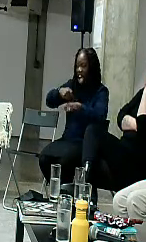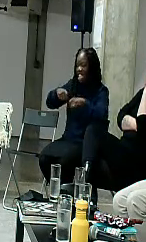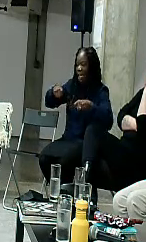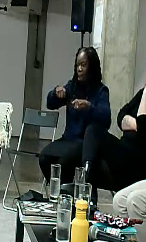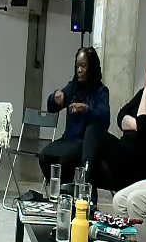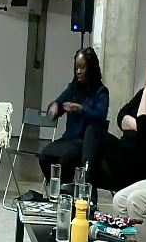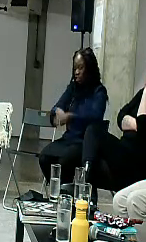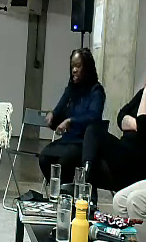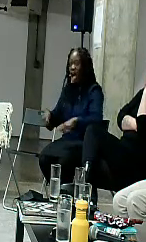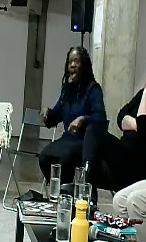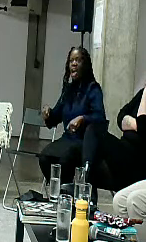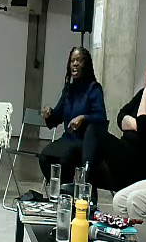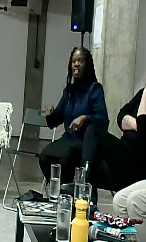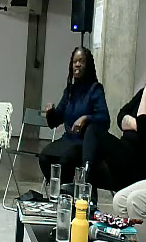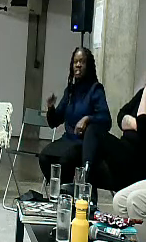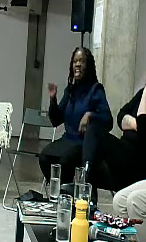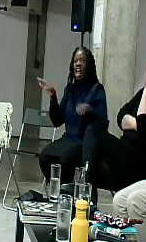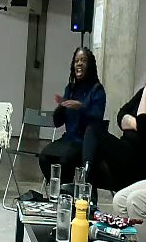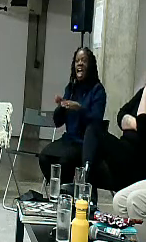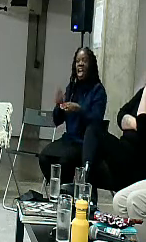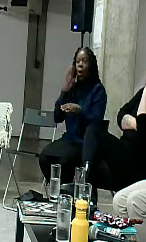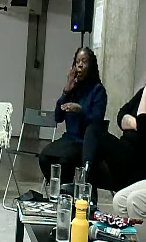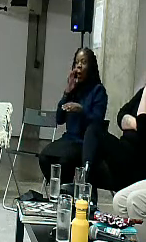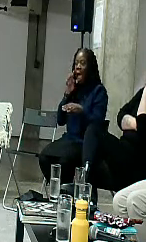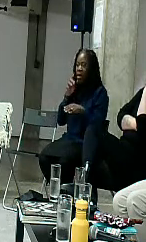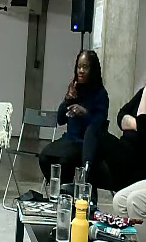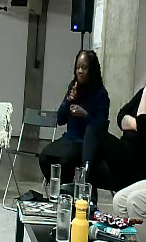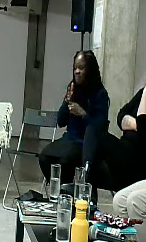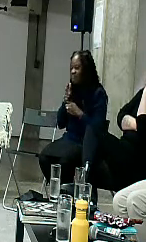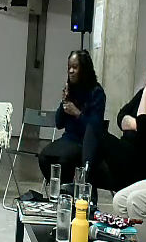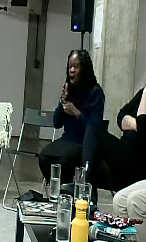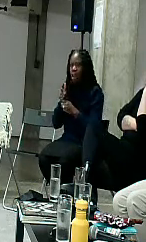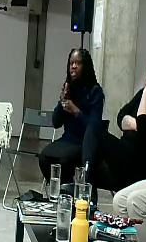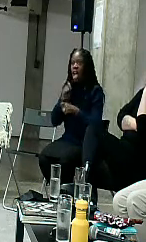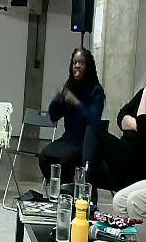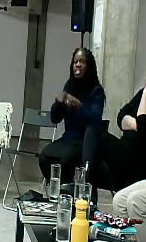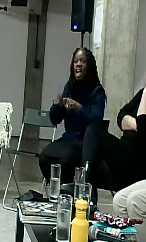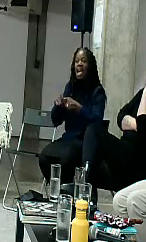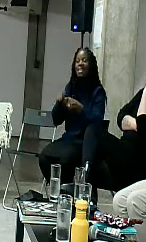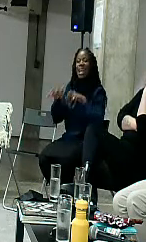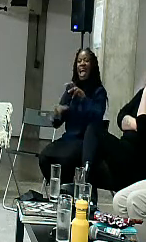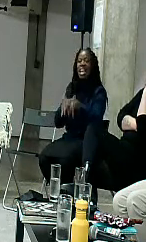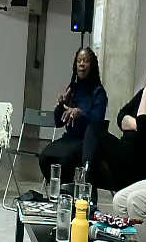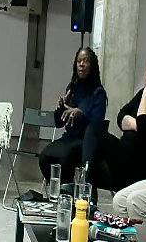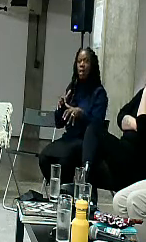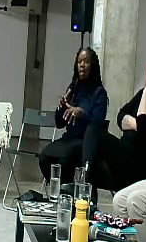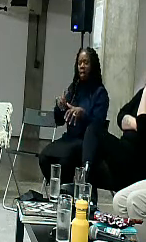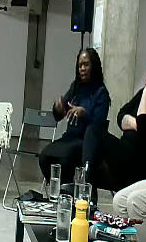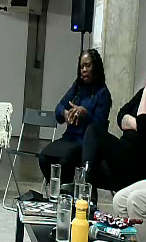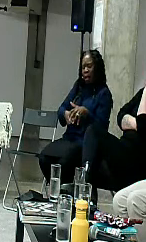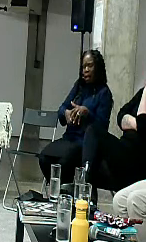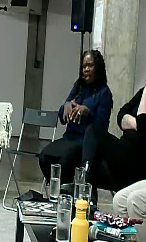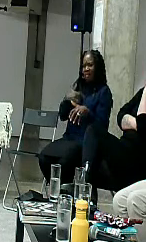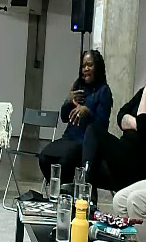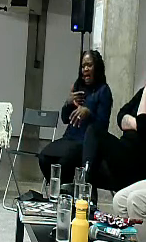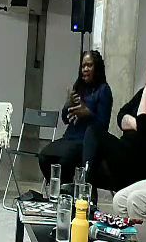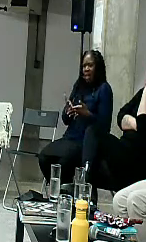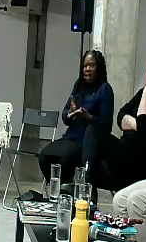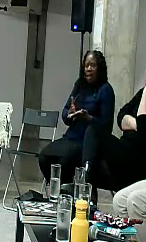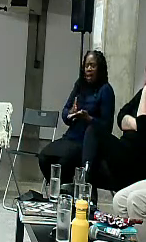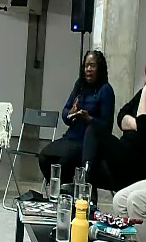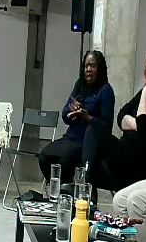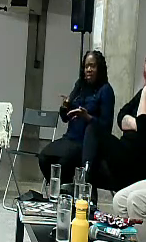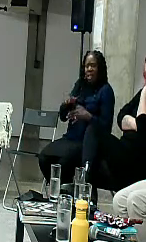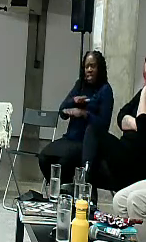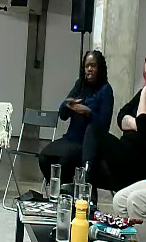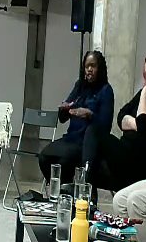the straps, it seemed like when a hunter has tied the animal, it was an uneasy feeling that I had, that this was not a human